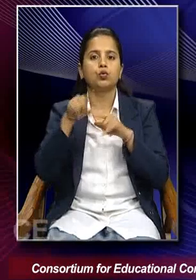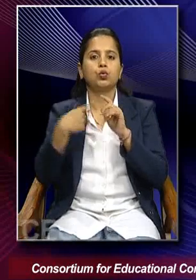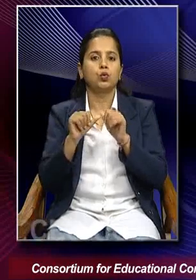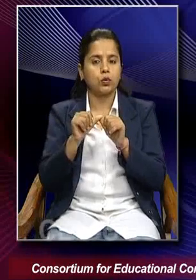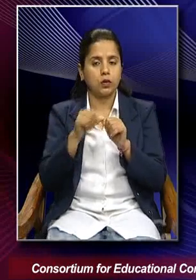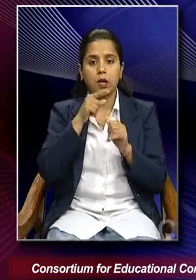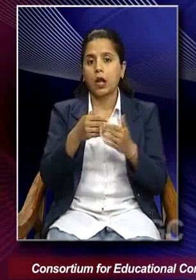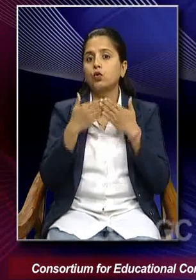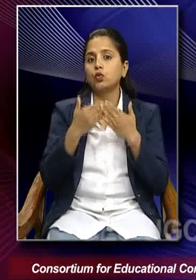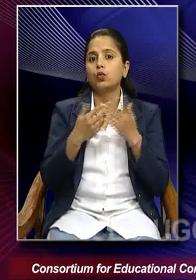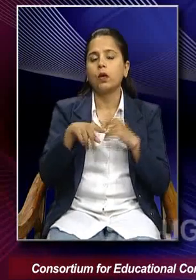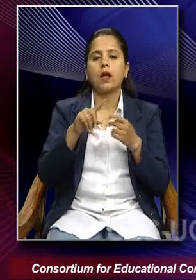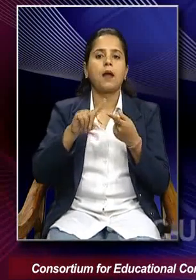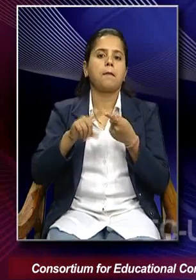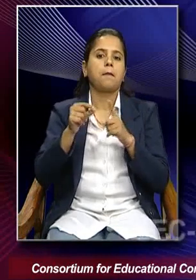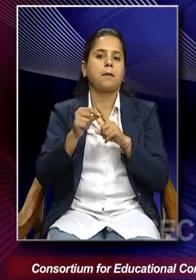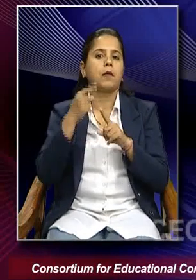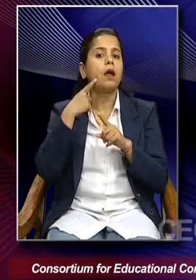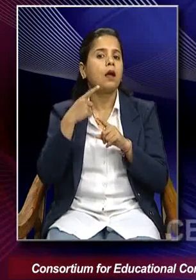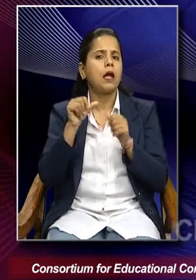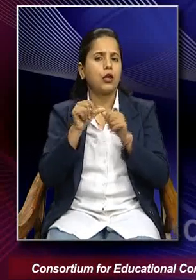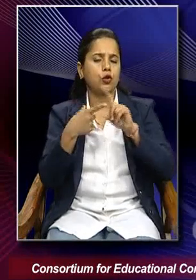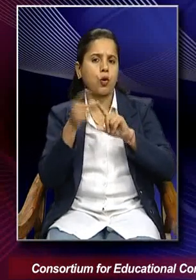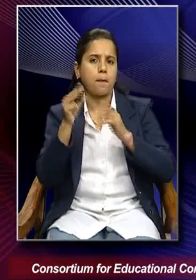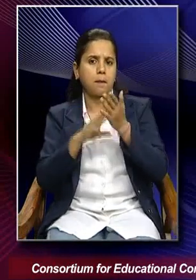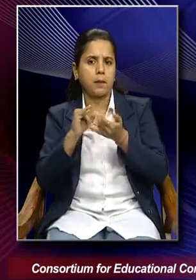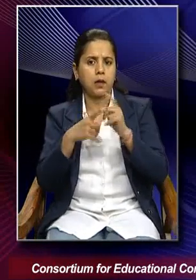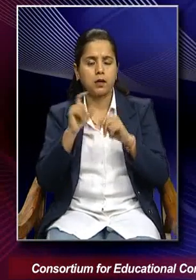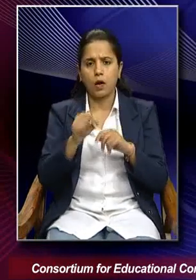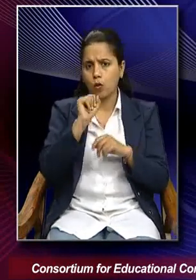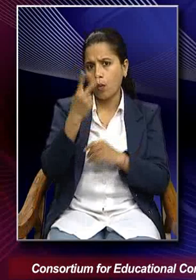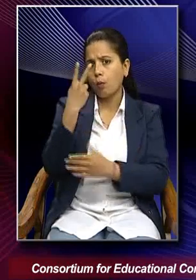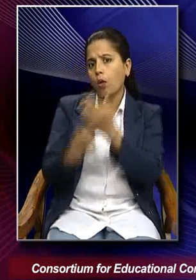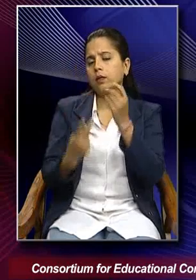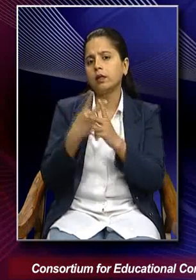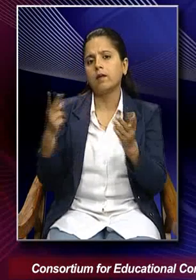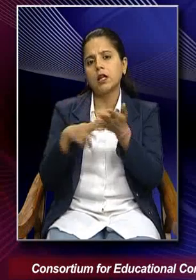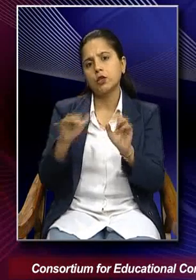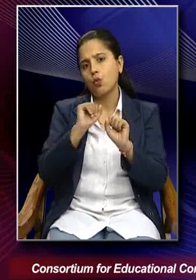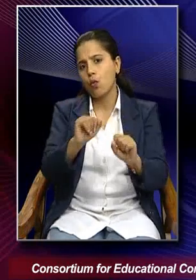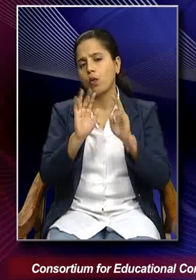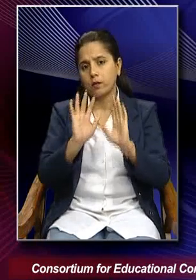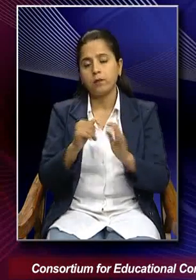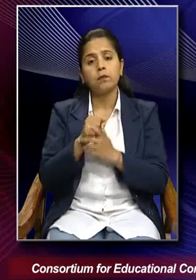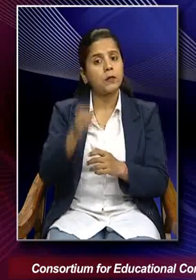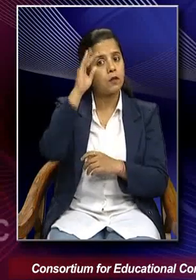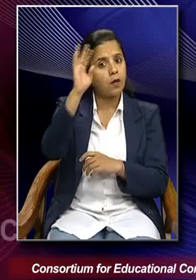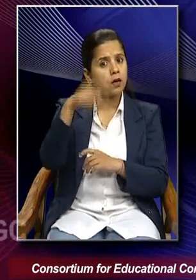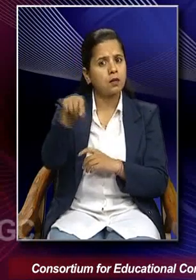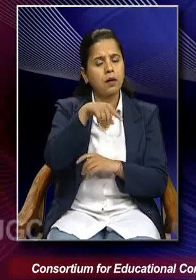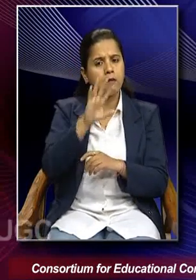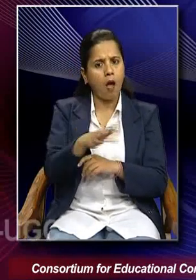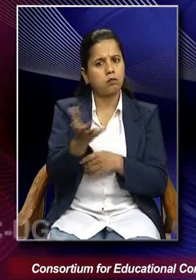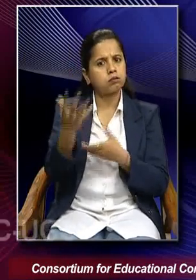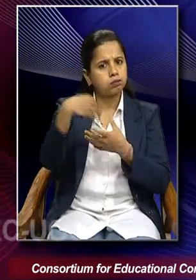This school is atomistic and pluralistic in nature, as the philosophy